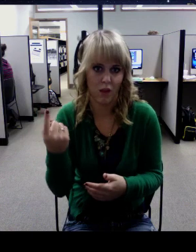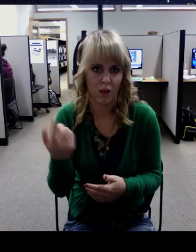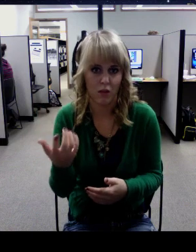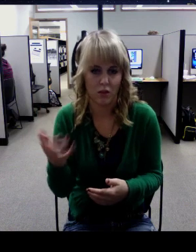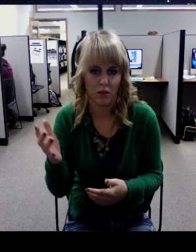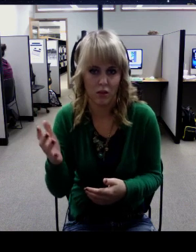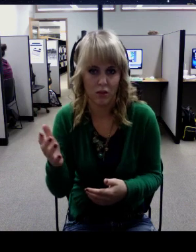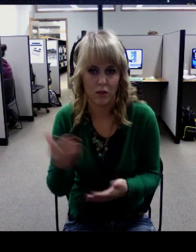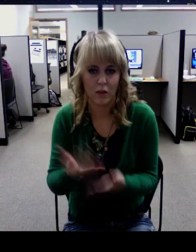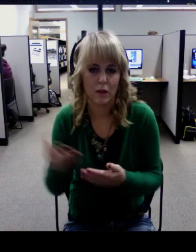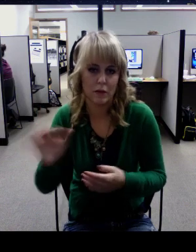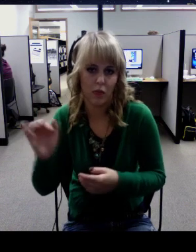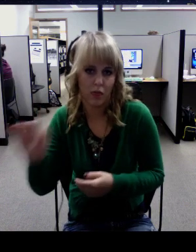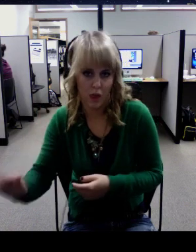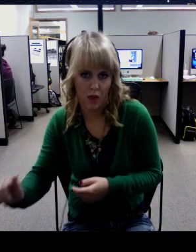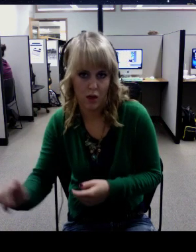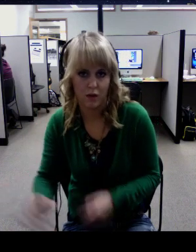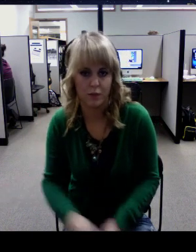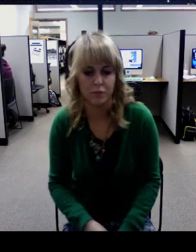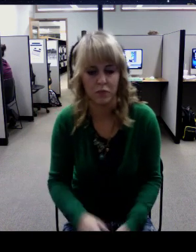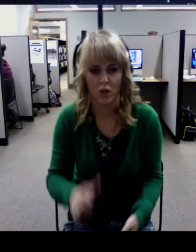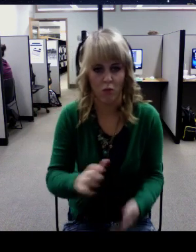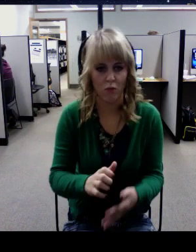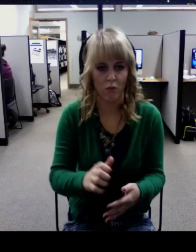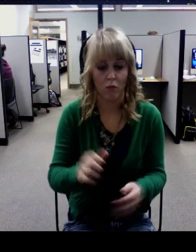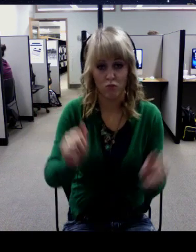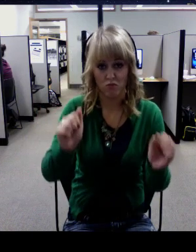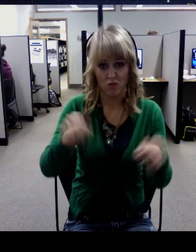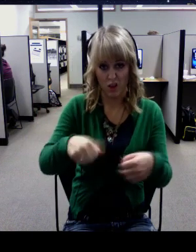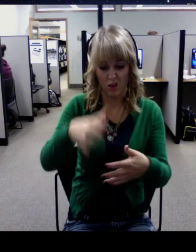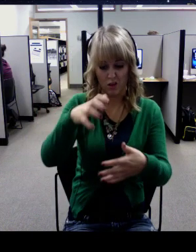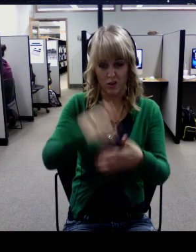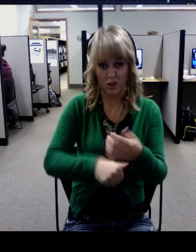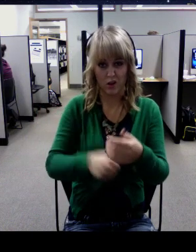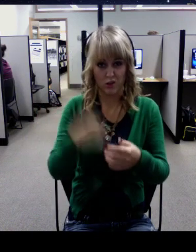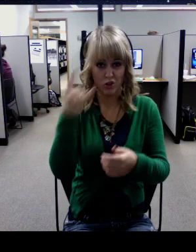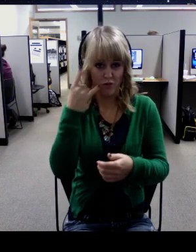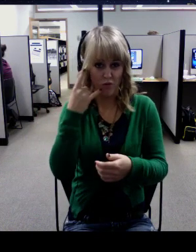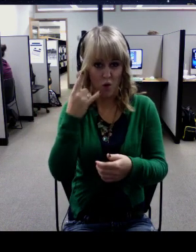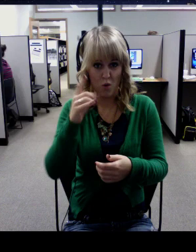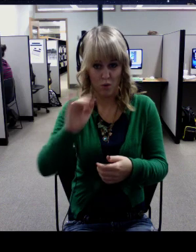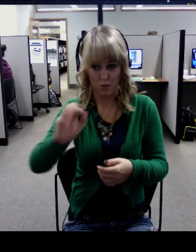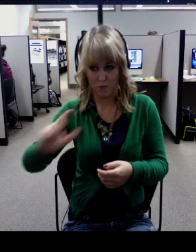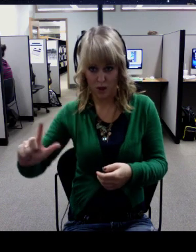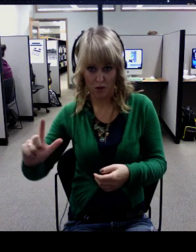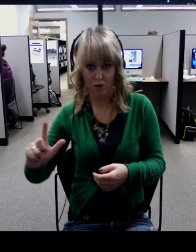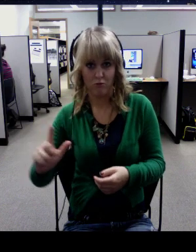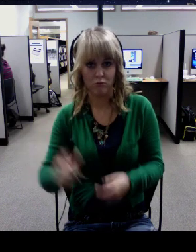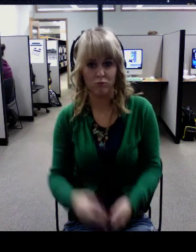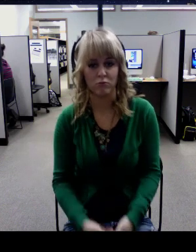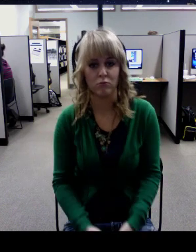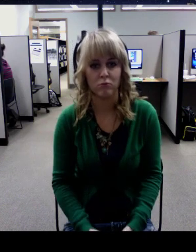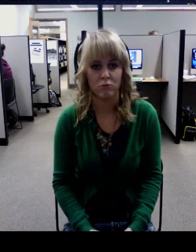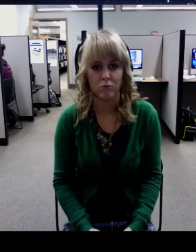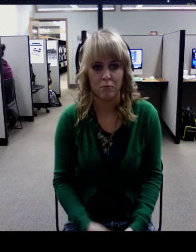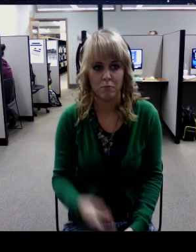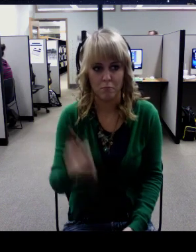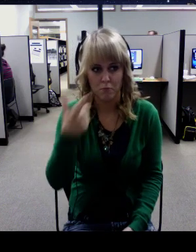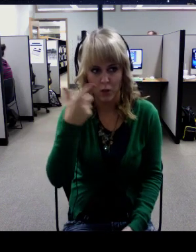also deduct phone. Most people have cell phones now. That's what people use to get in touch with you for your